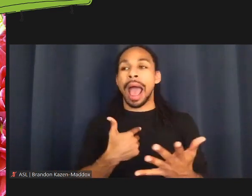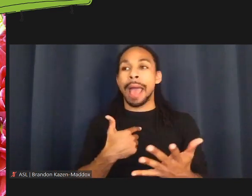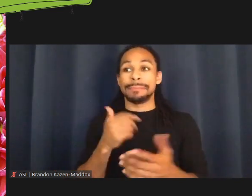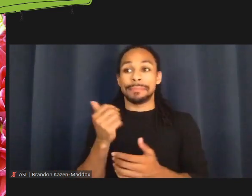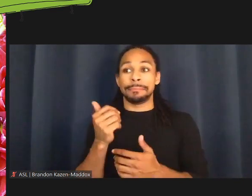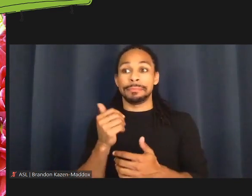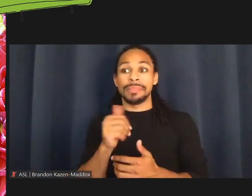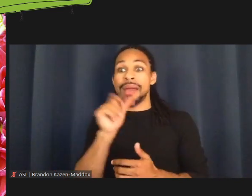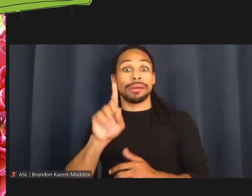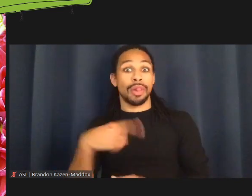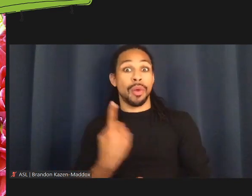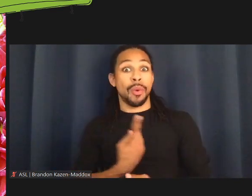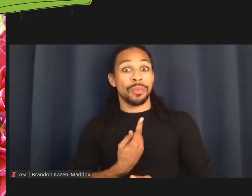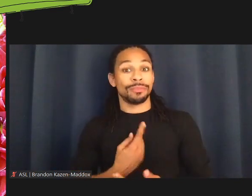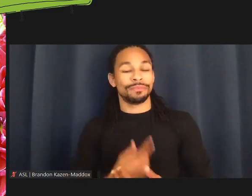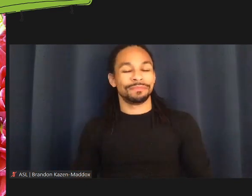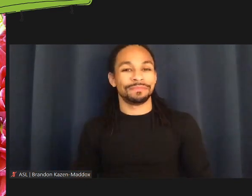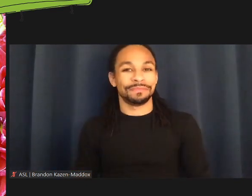alone.